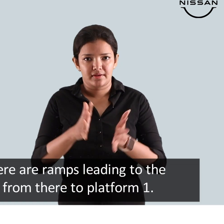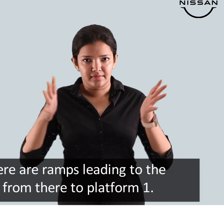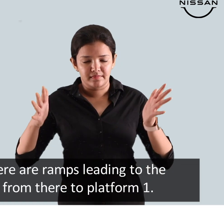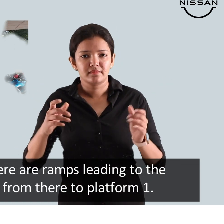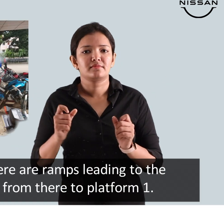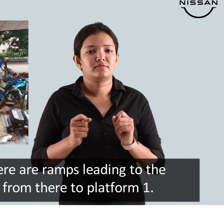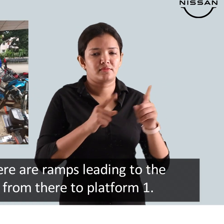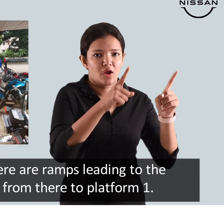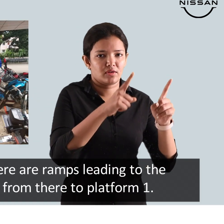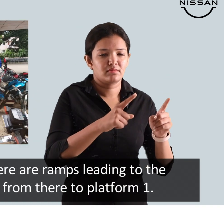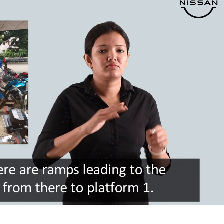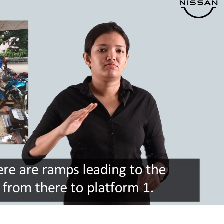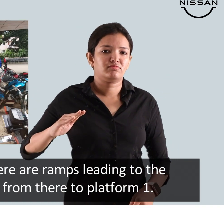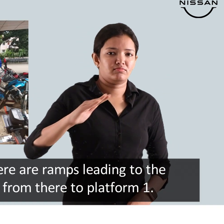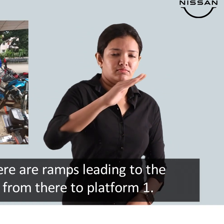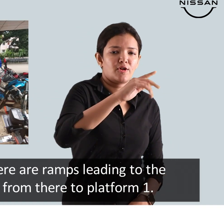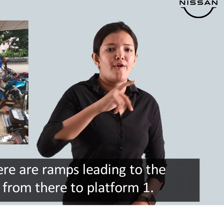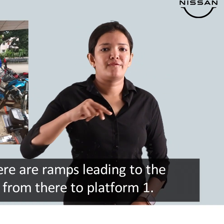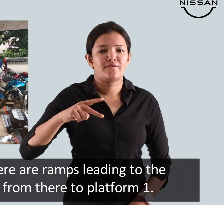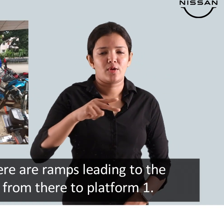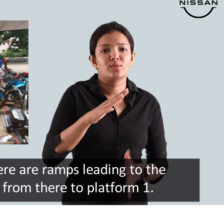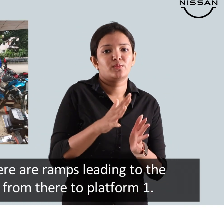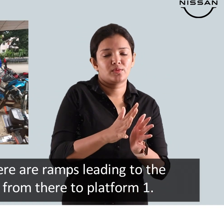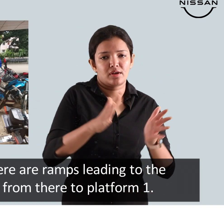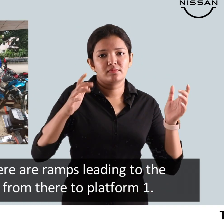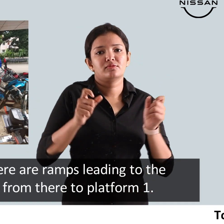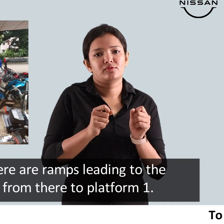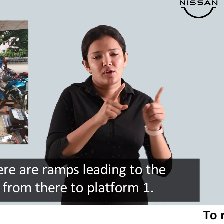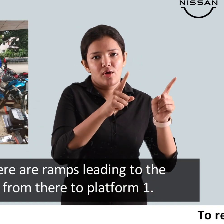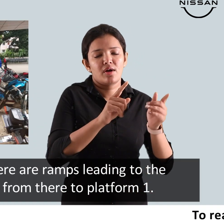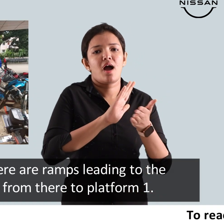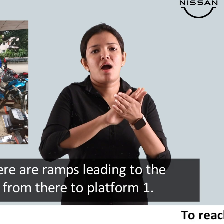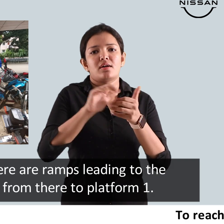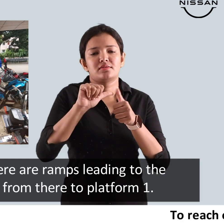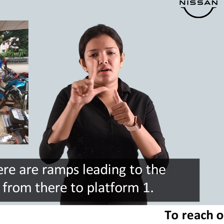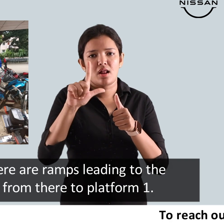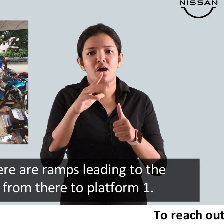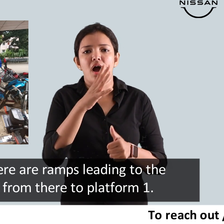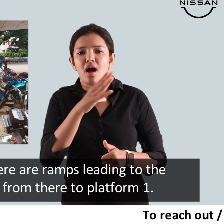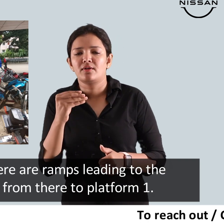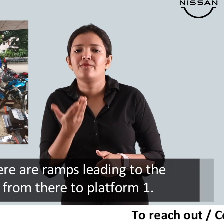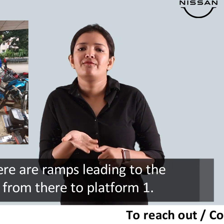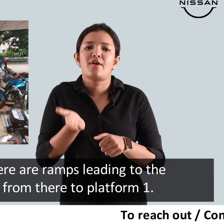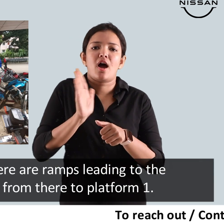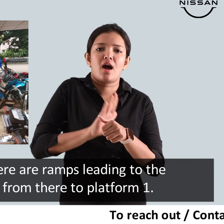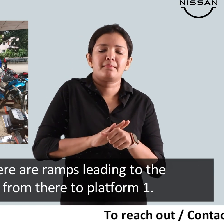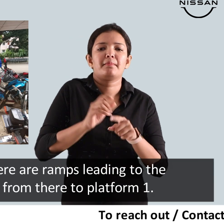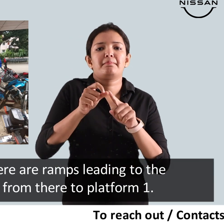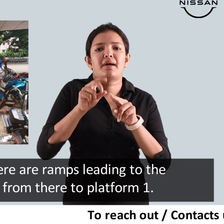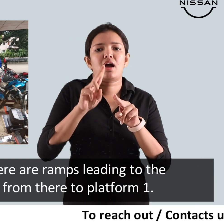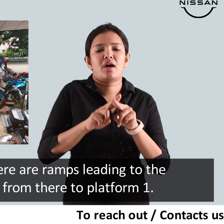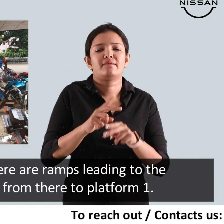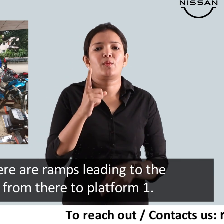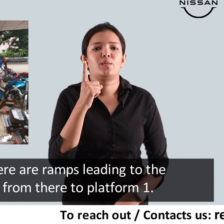At the main entrance, there are ramps leading to the main entrance hall and from there to platform